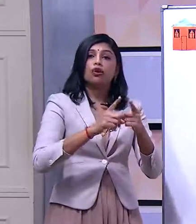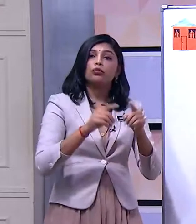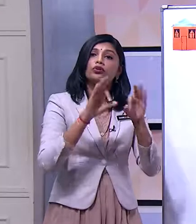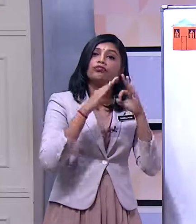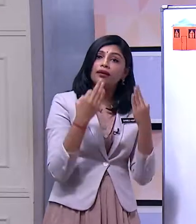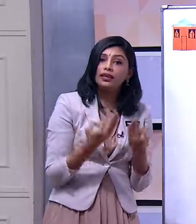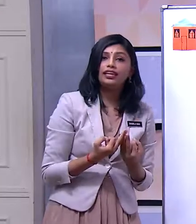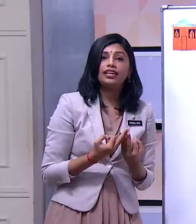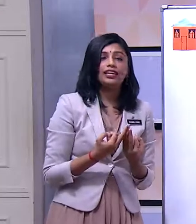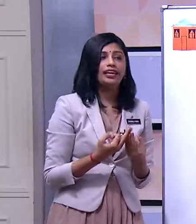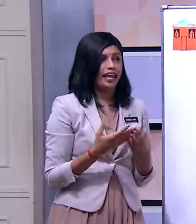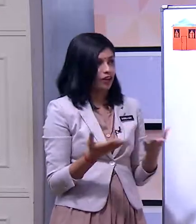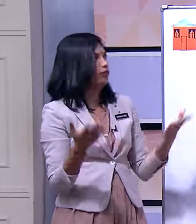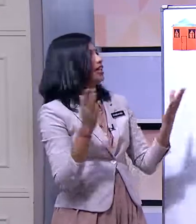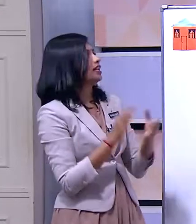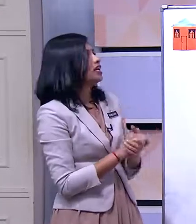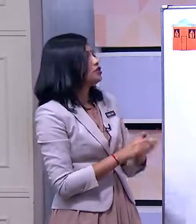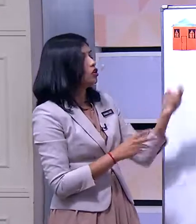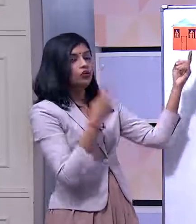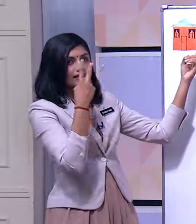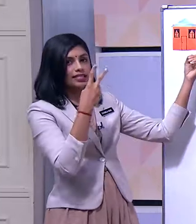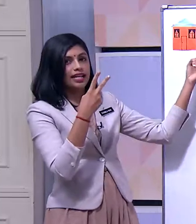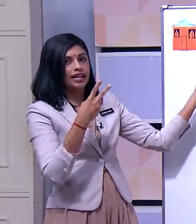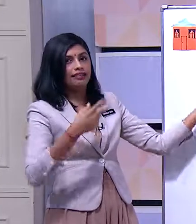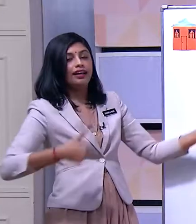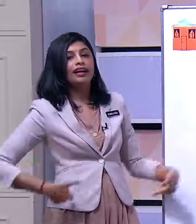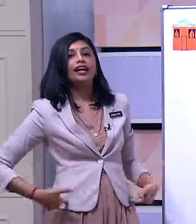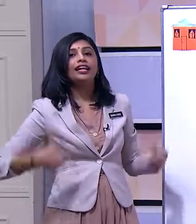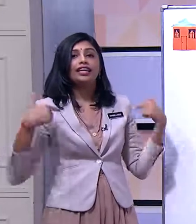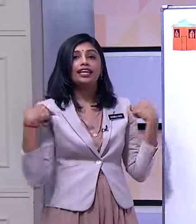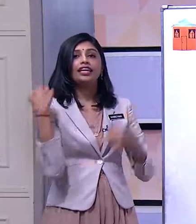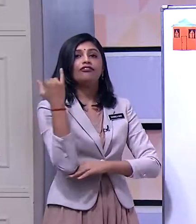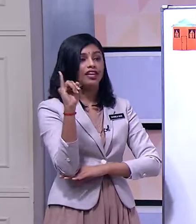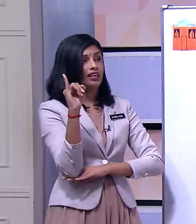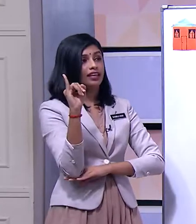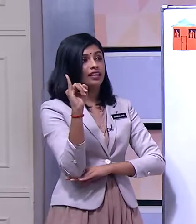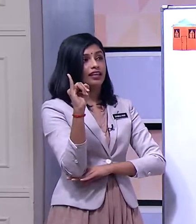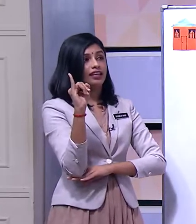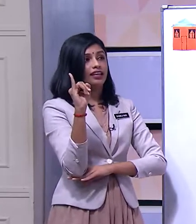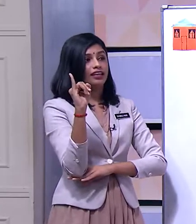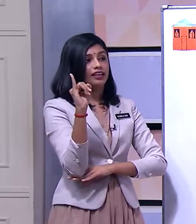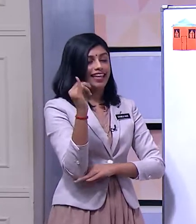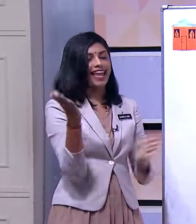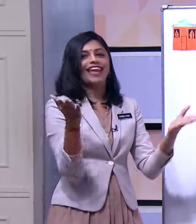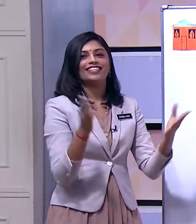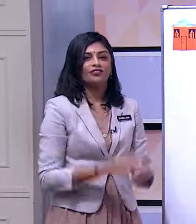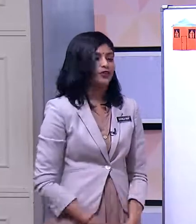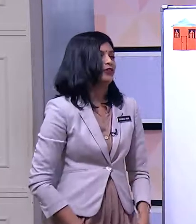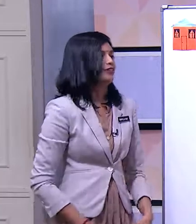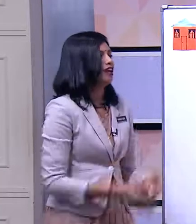with your family and all that. So you can see that in the living room. Yes, room. All